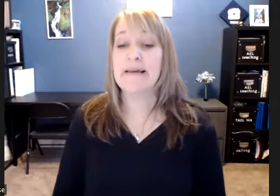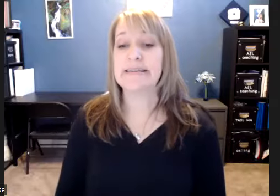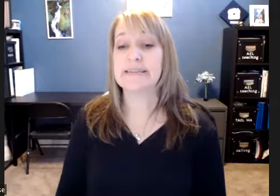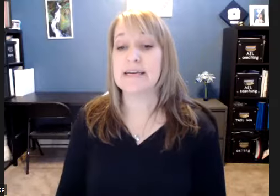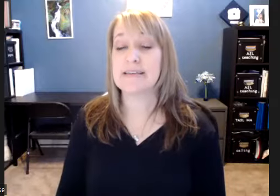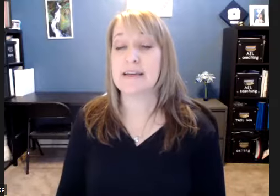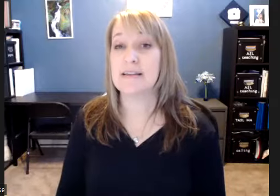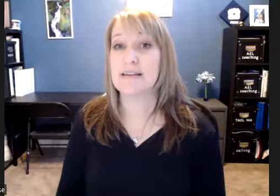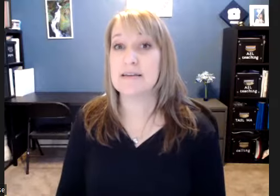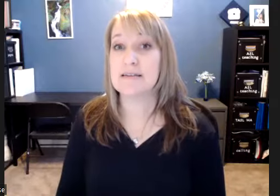And then the last sign in this